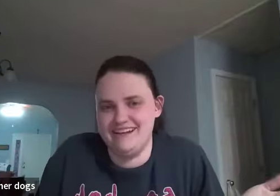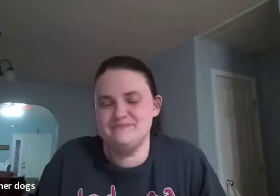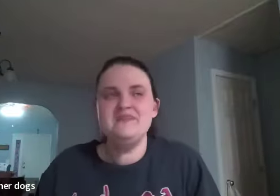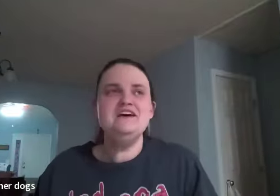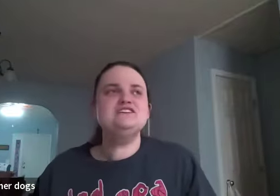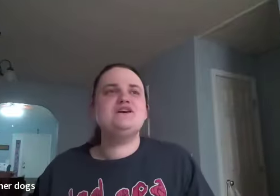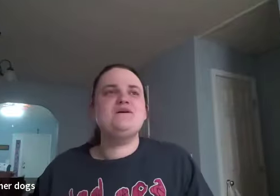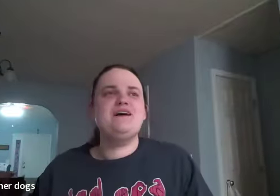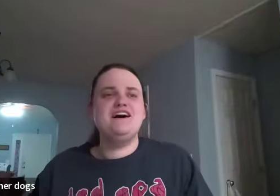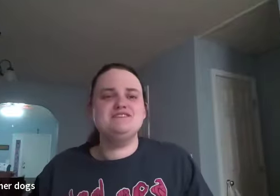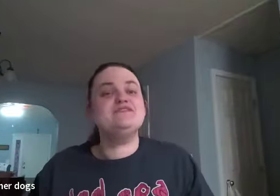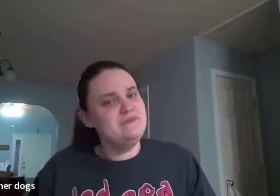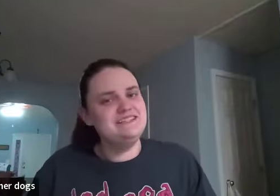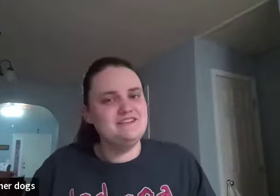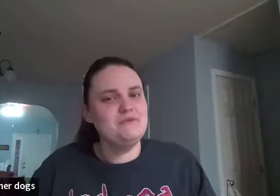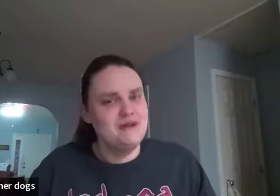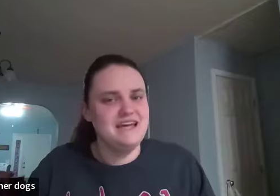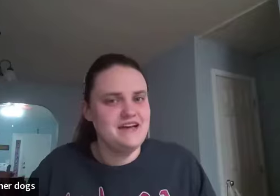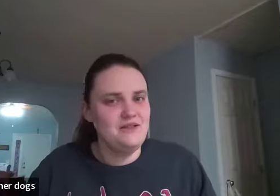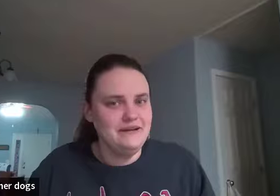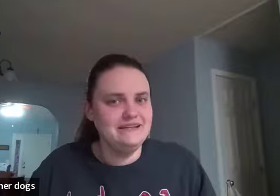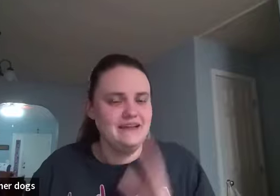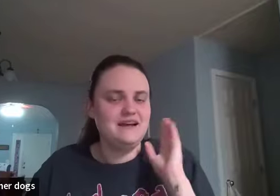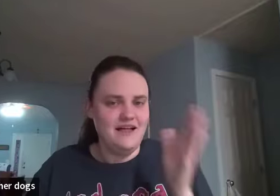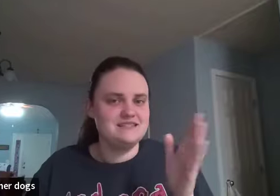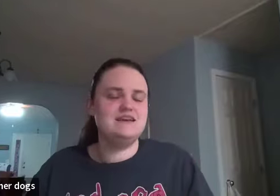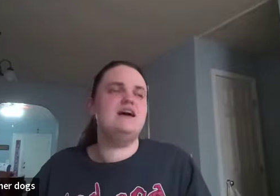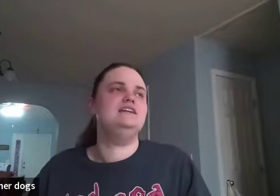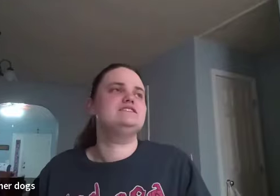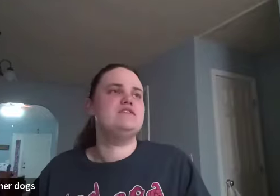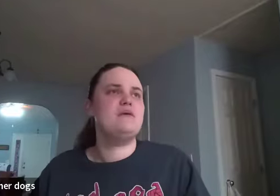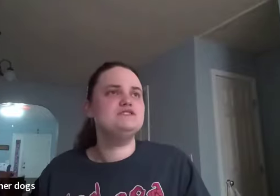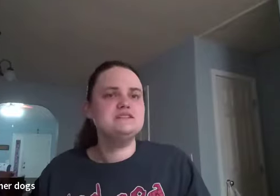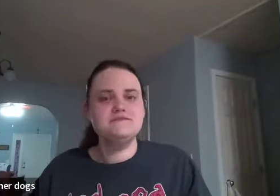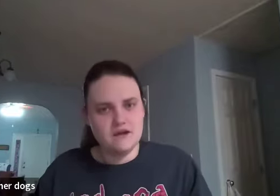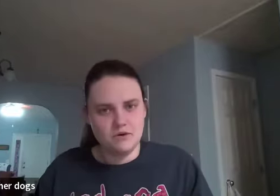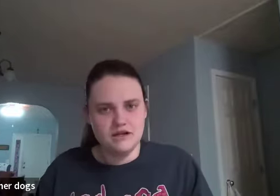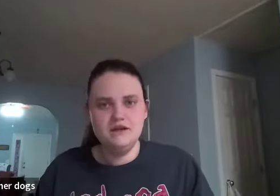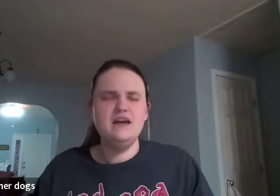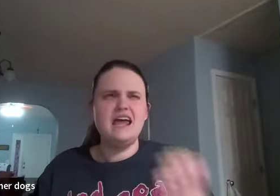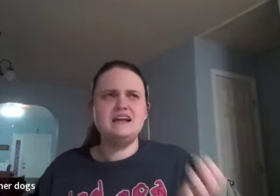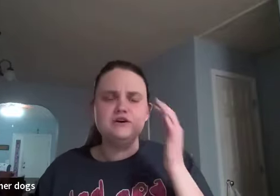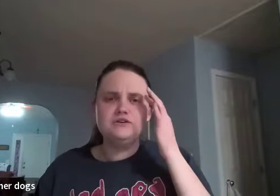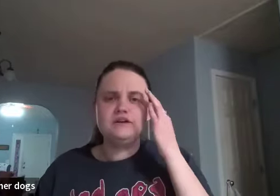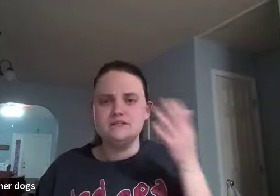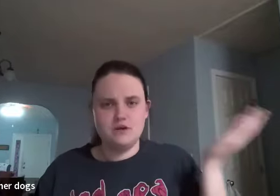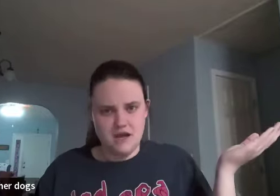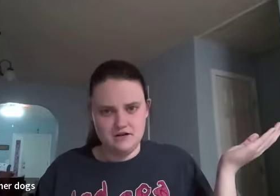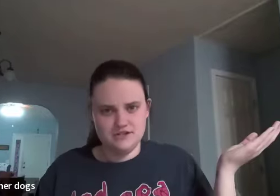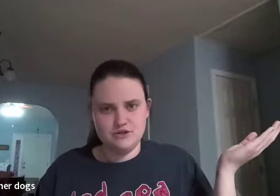holidays. So it's a very big deal that we must have a Halloween like class. And so that one's always a fun one. And I know you can always go back and also